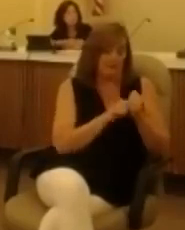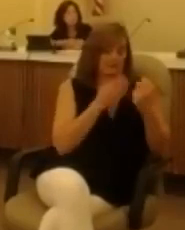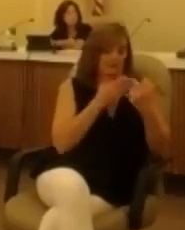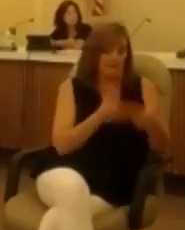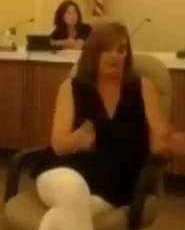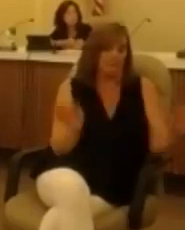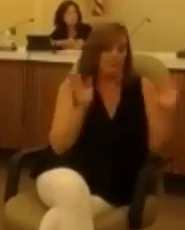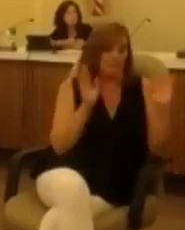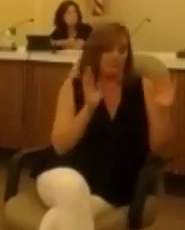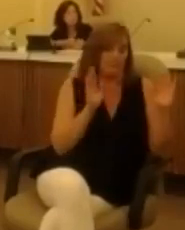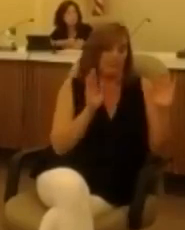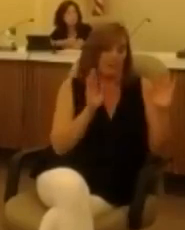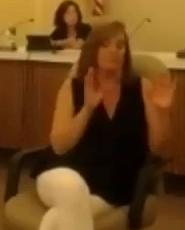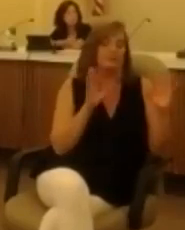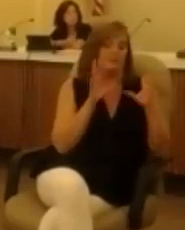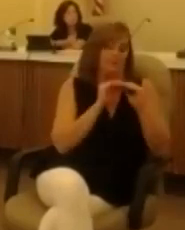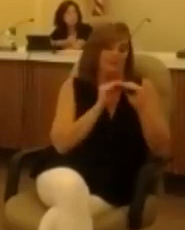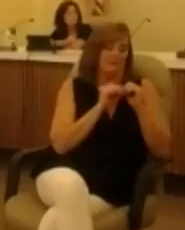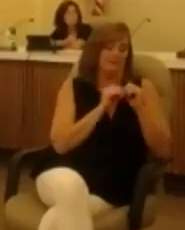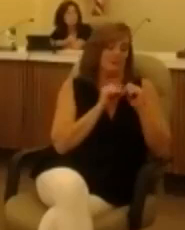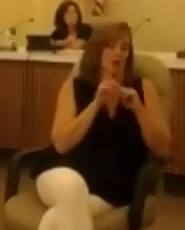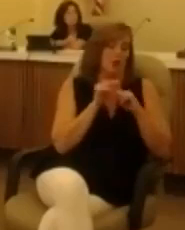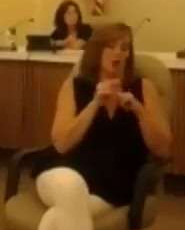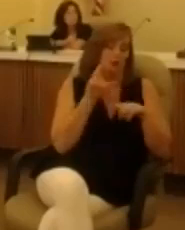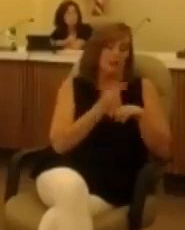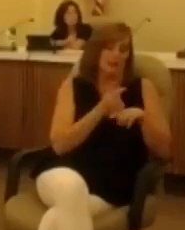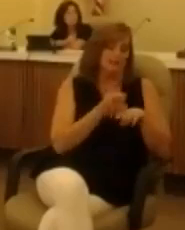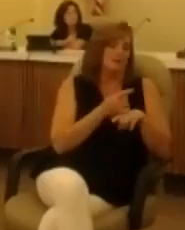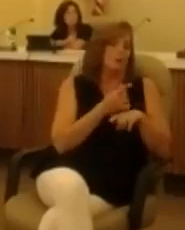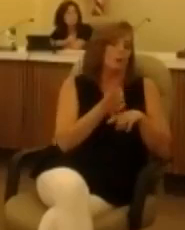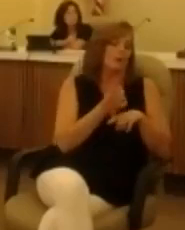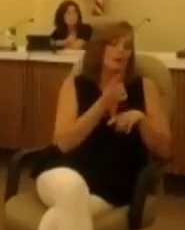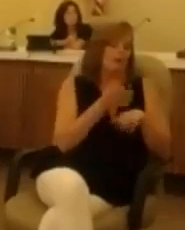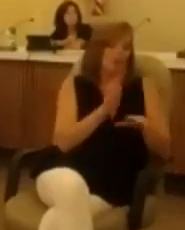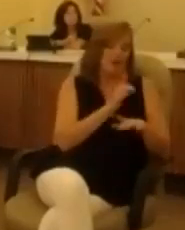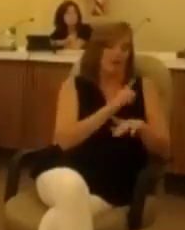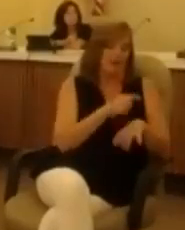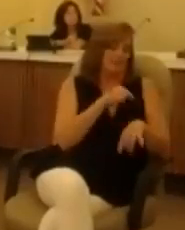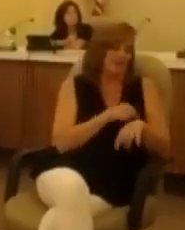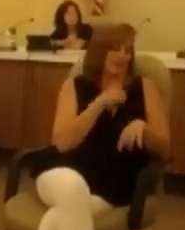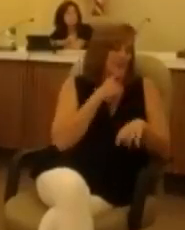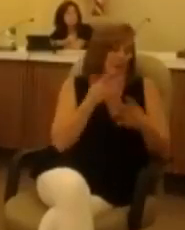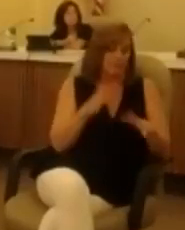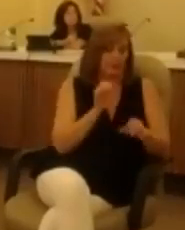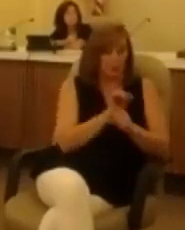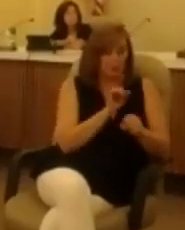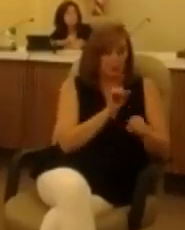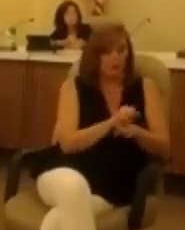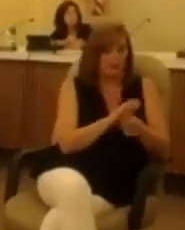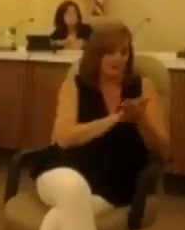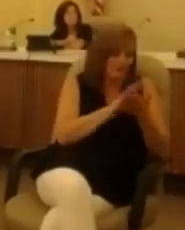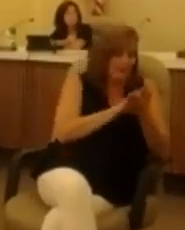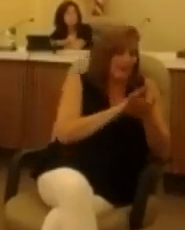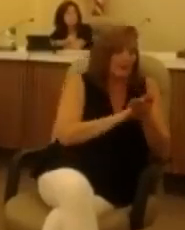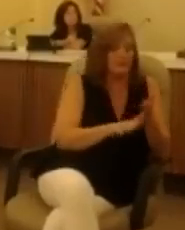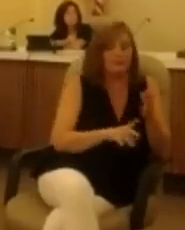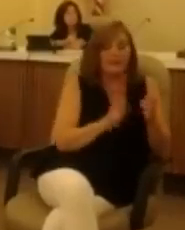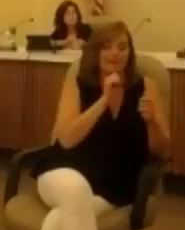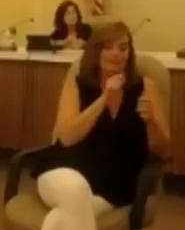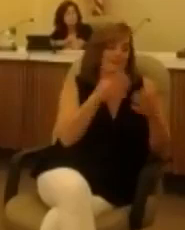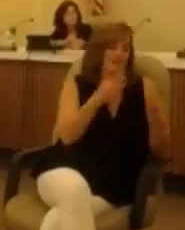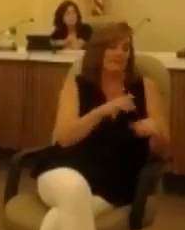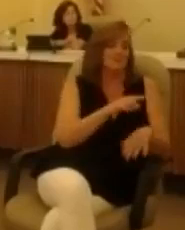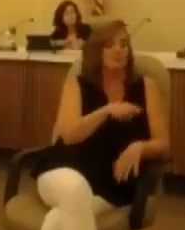give them. It has to be at least 30 days. We give them a time to complete their work by. If it's not completed by that work time, they